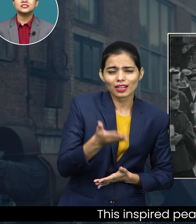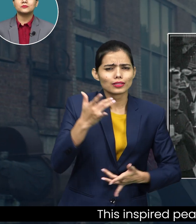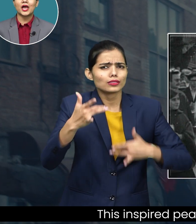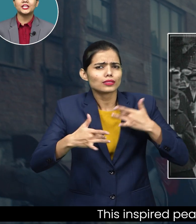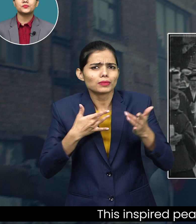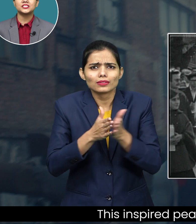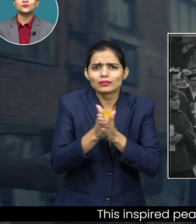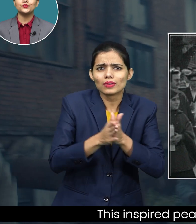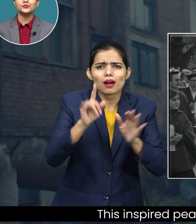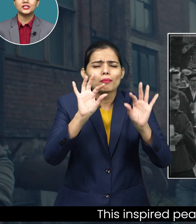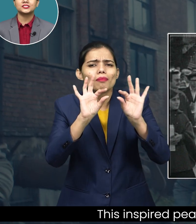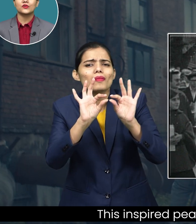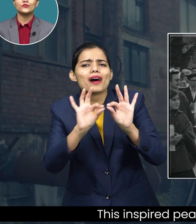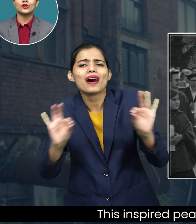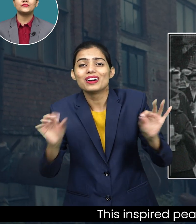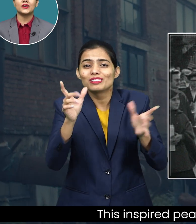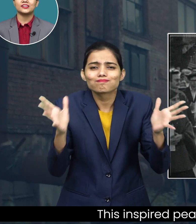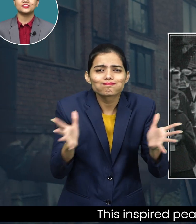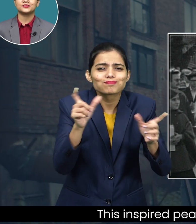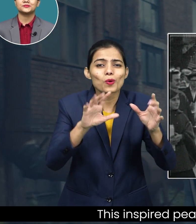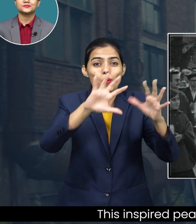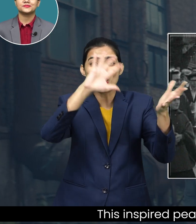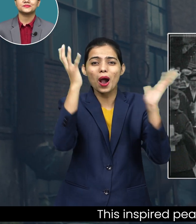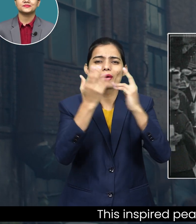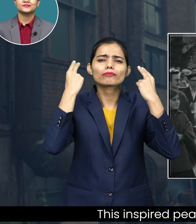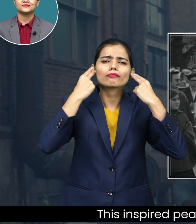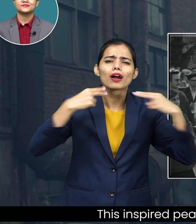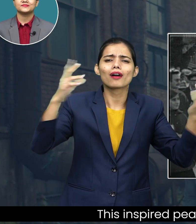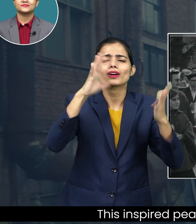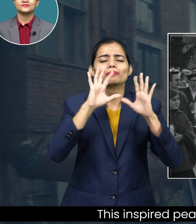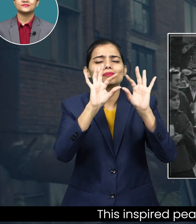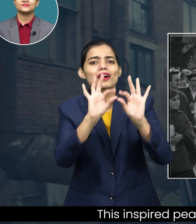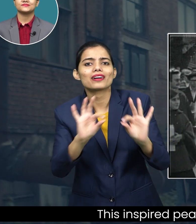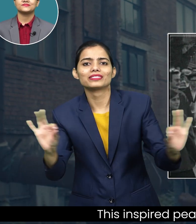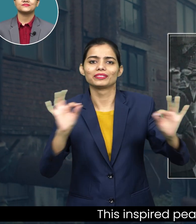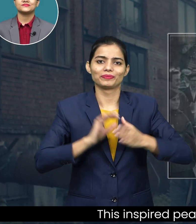This inspired peace movements worldwide.